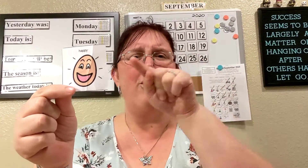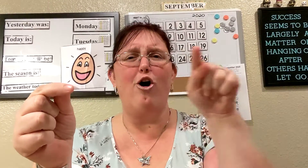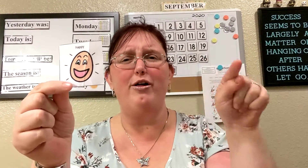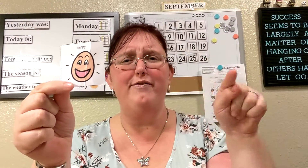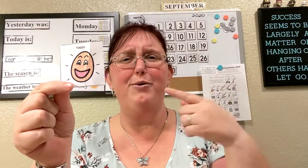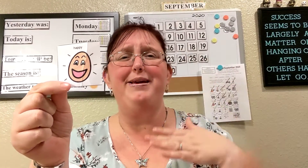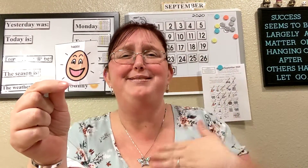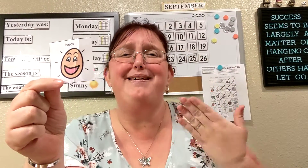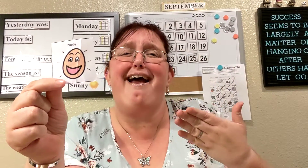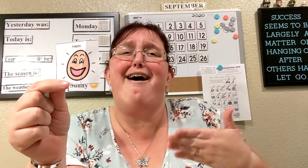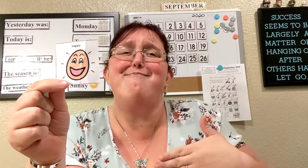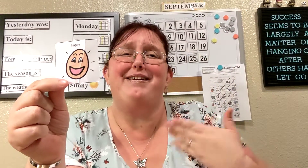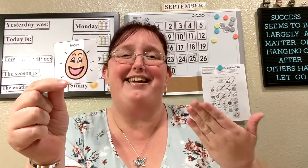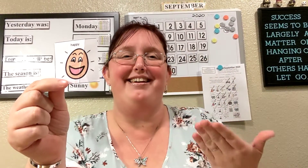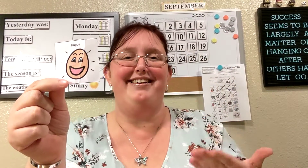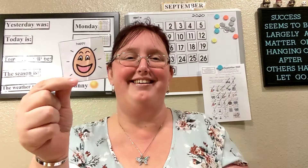all of you makes me happy.